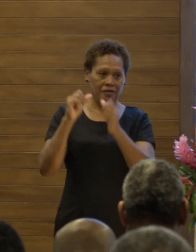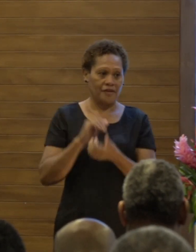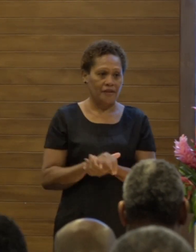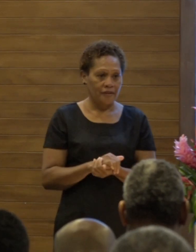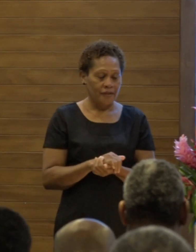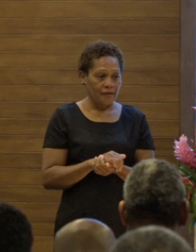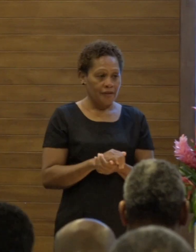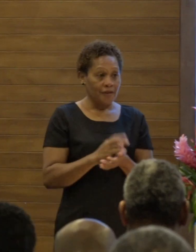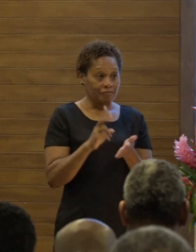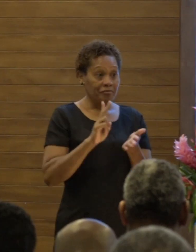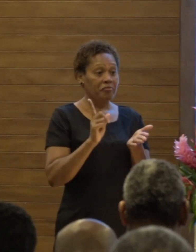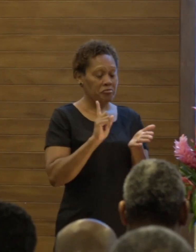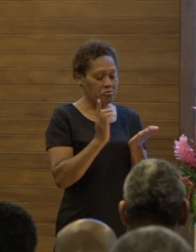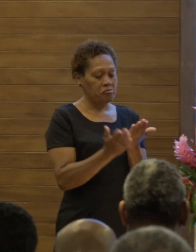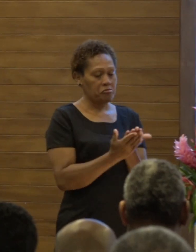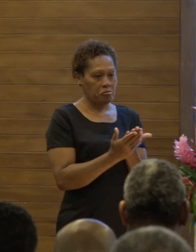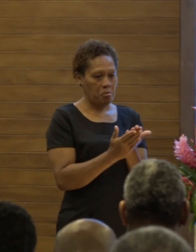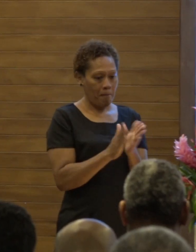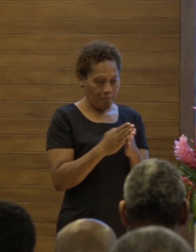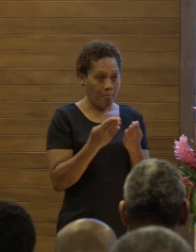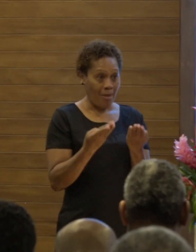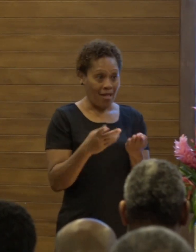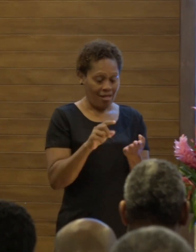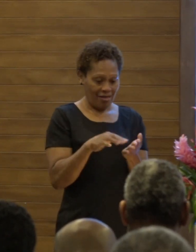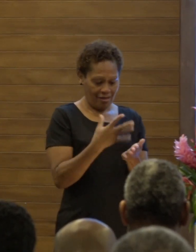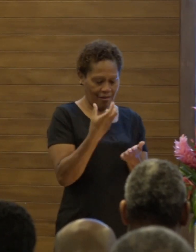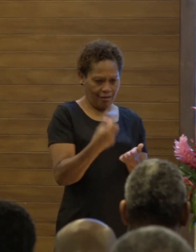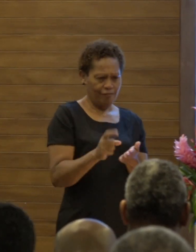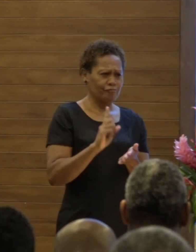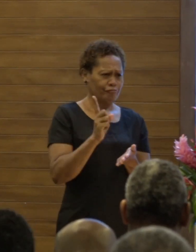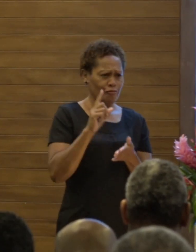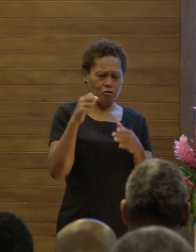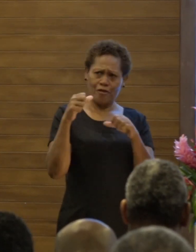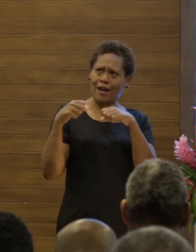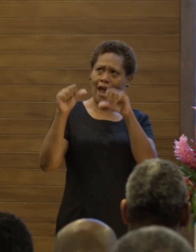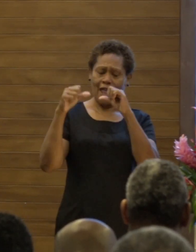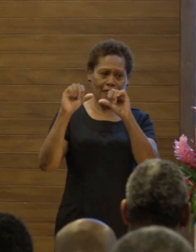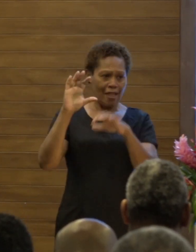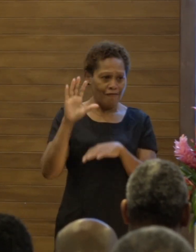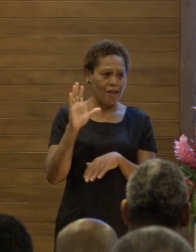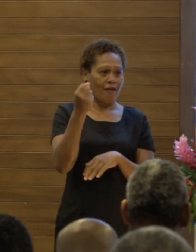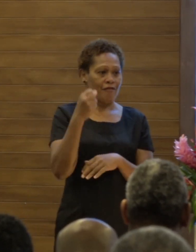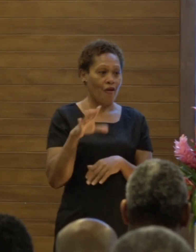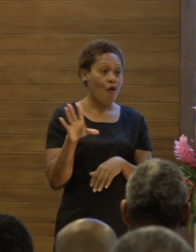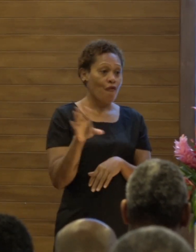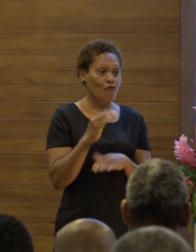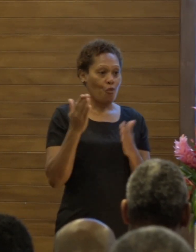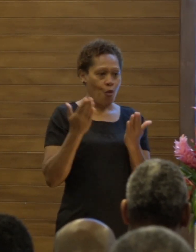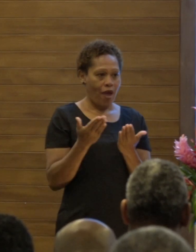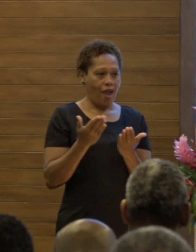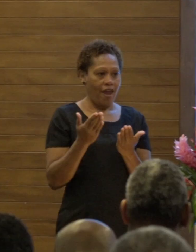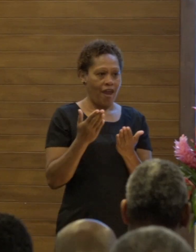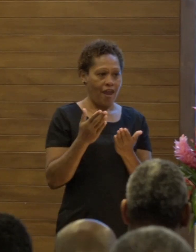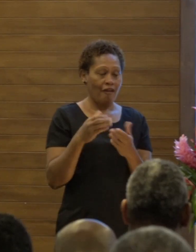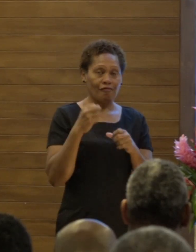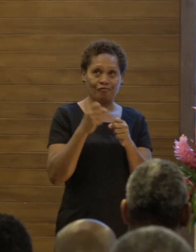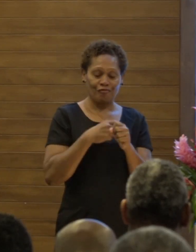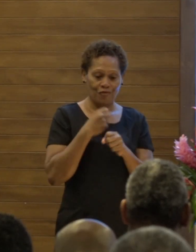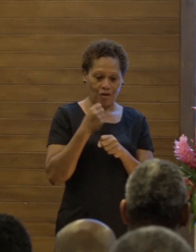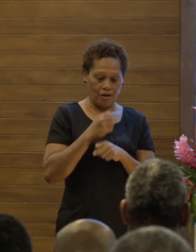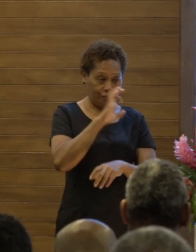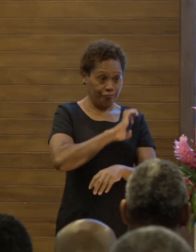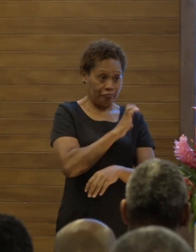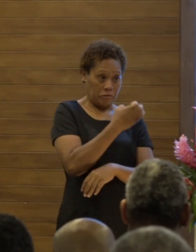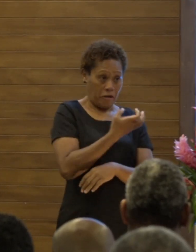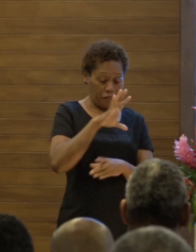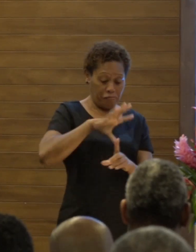And the verse reminds us this morning that the true success of what we do comes from only when the human effort surrendered